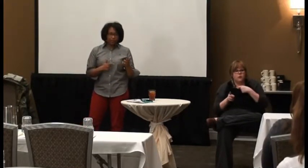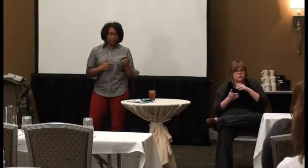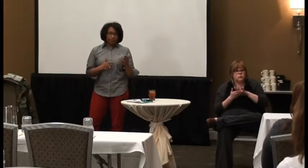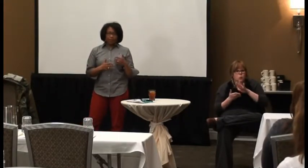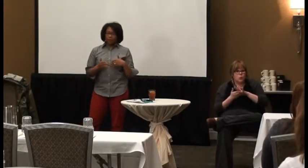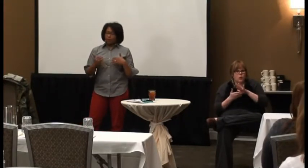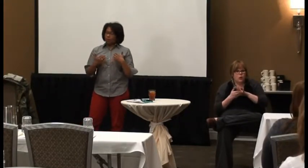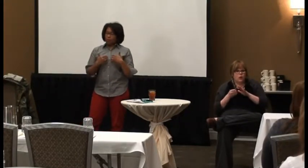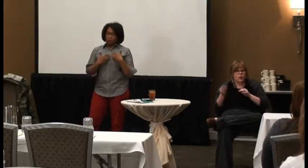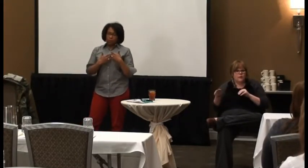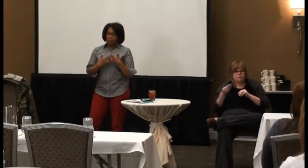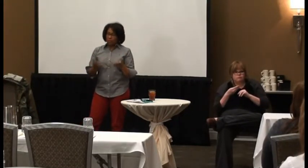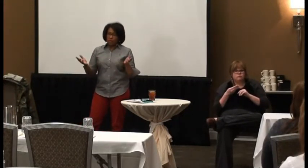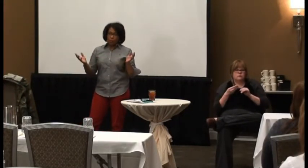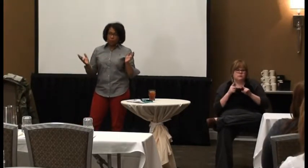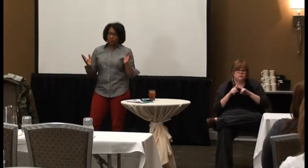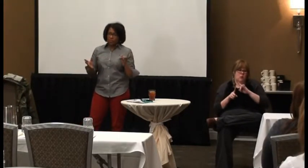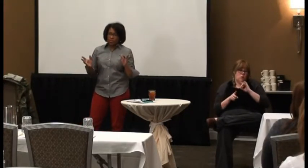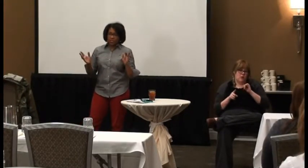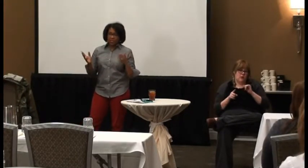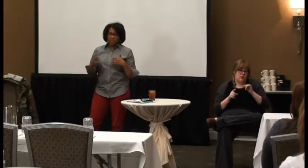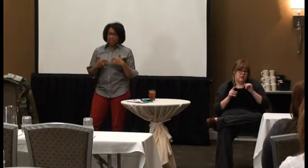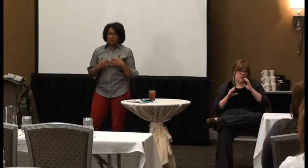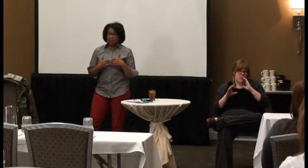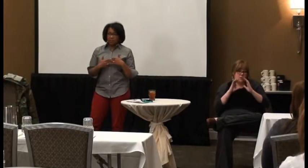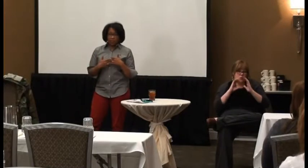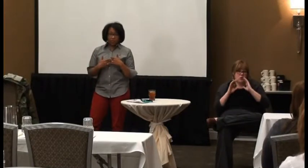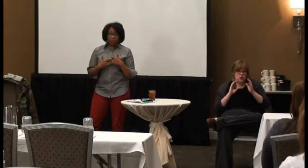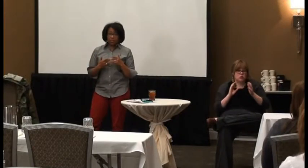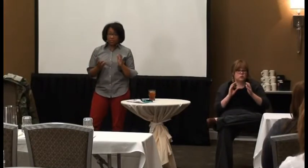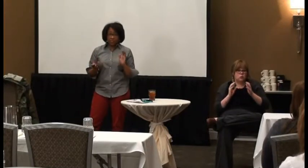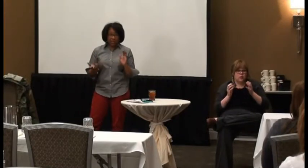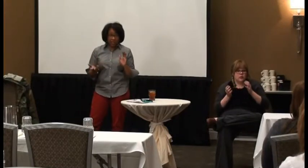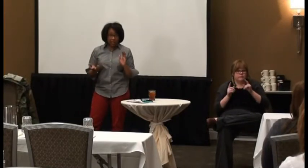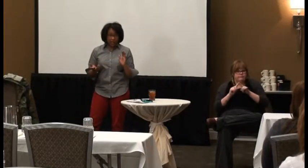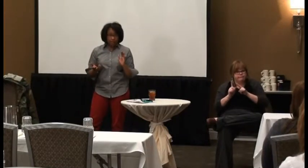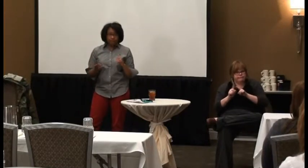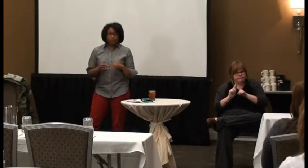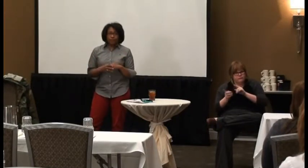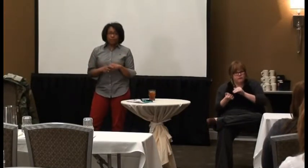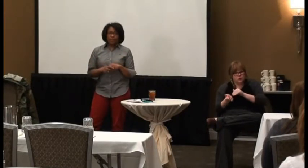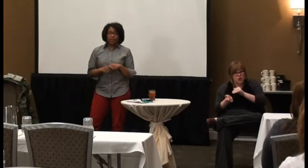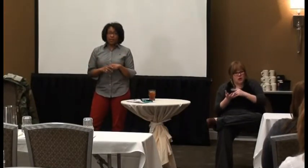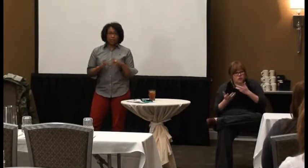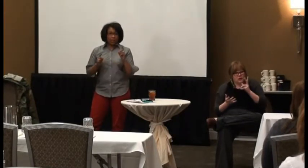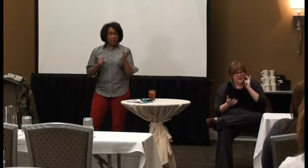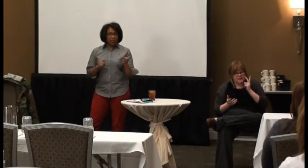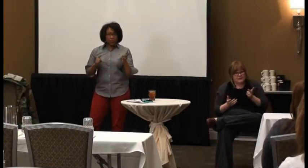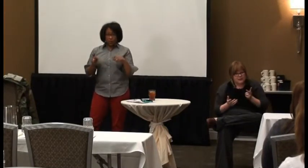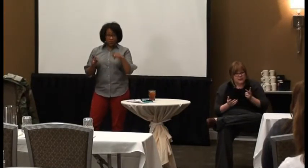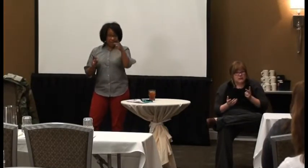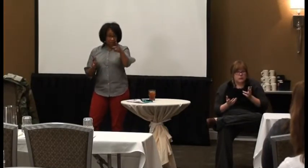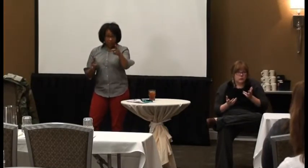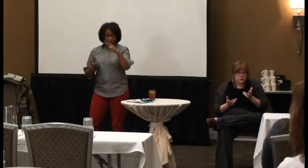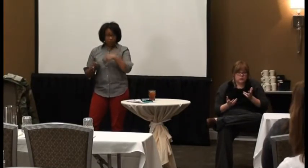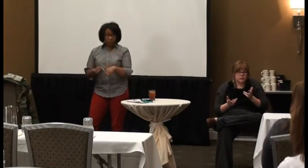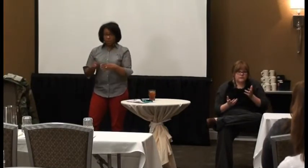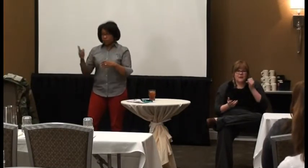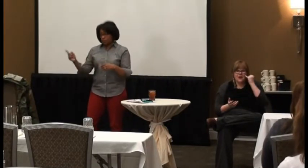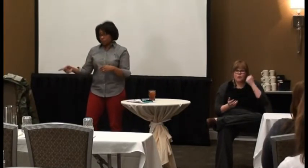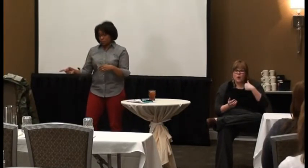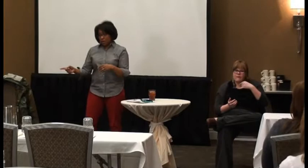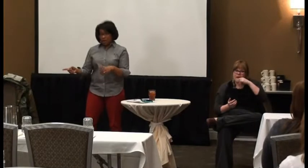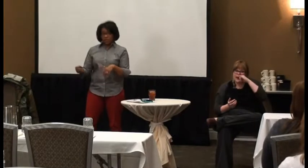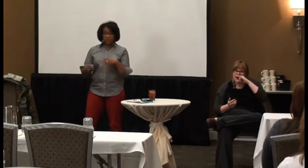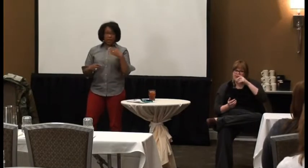with the number of physicians that these kids may potentially see, because if you've got a kid who's